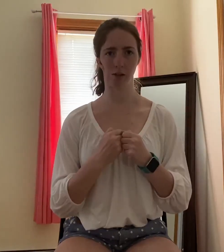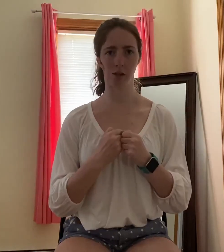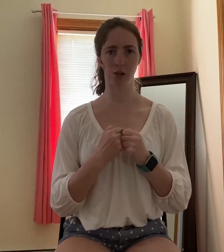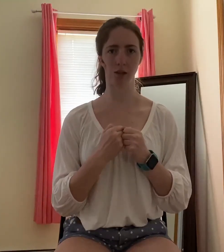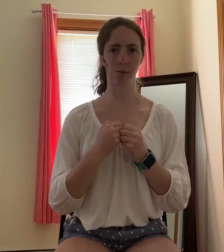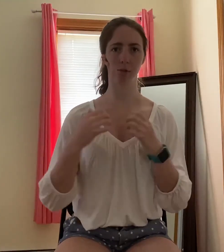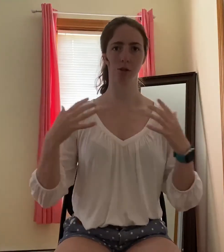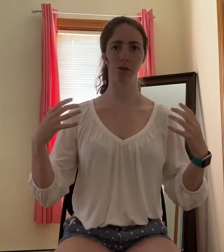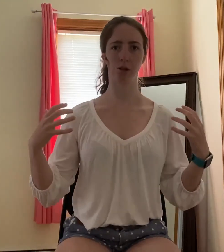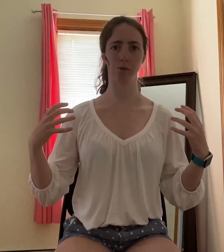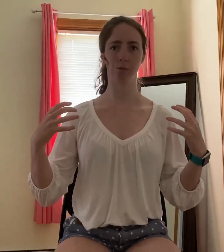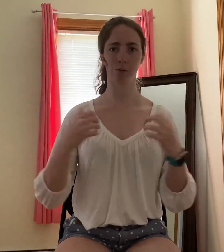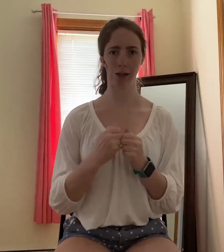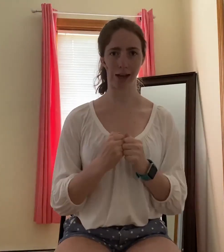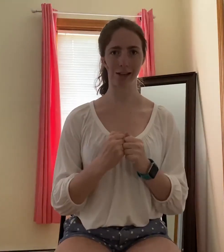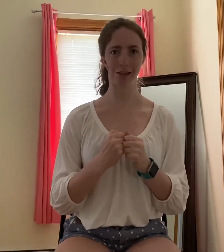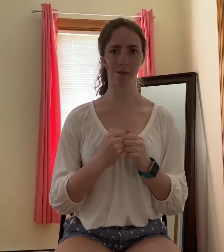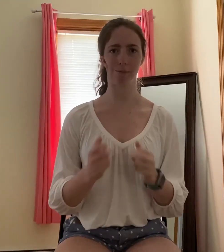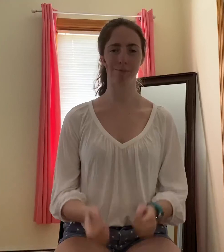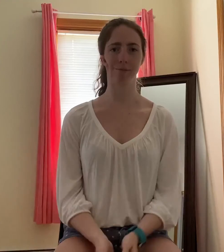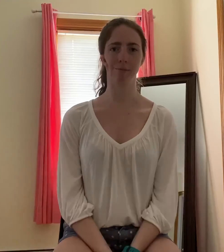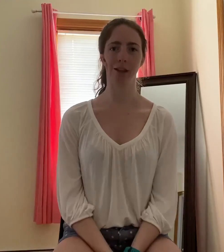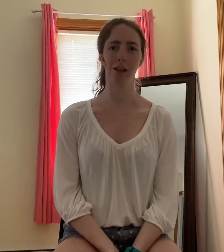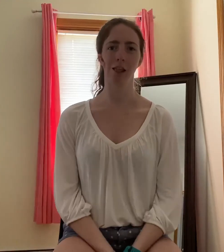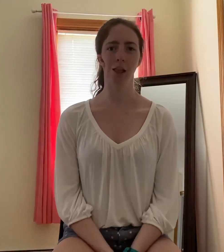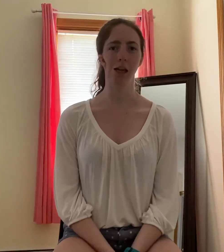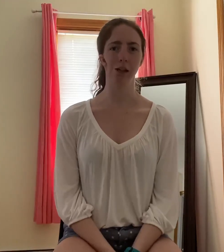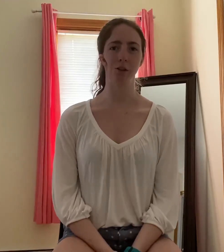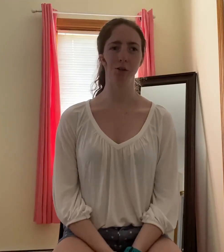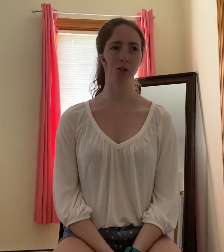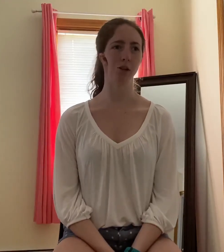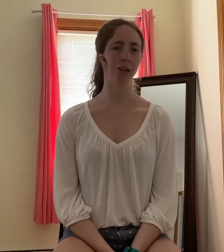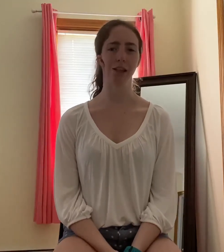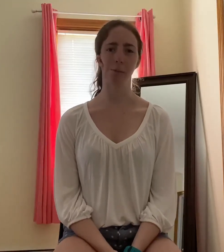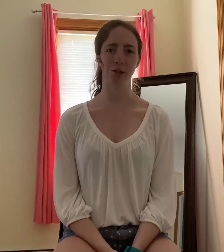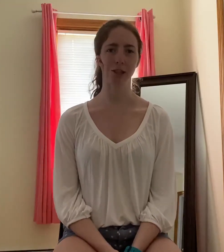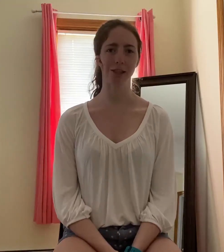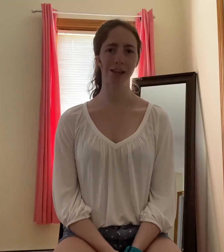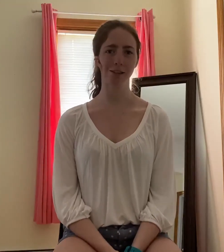and shut them. So accident. And those are the emergency signs.